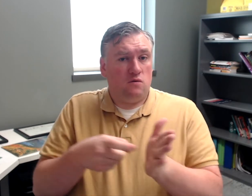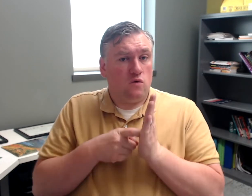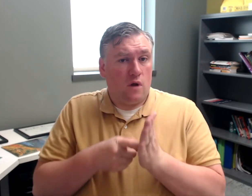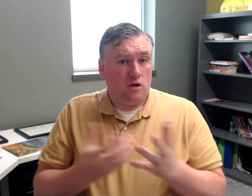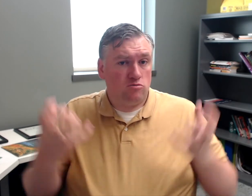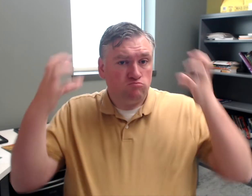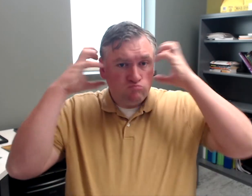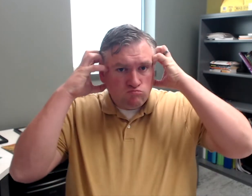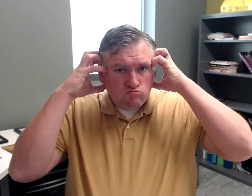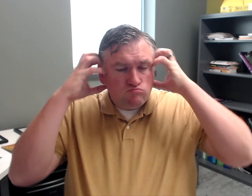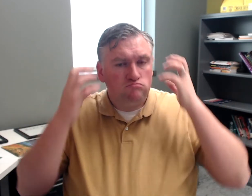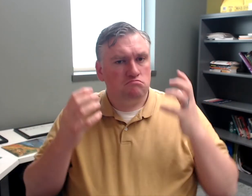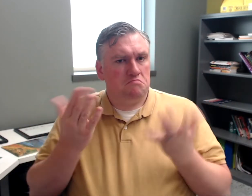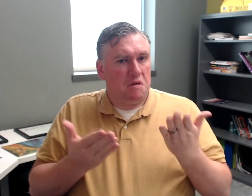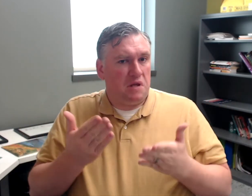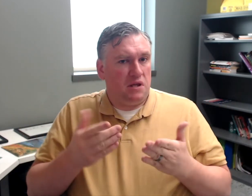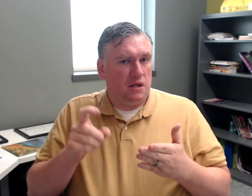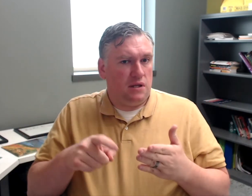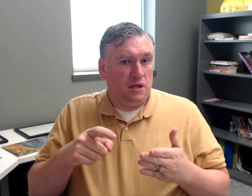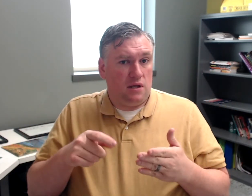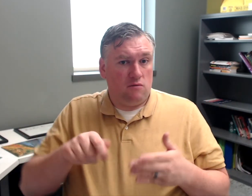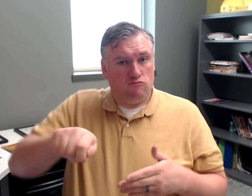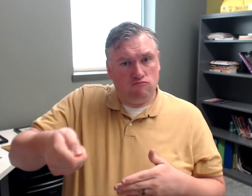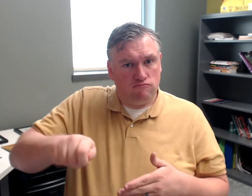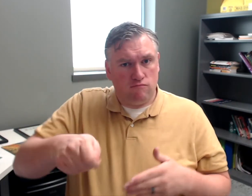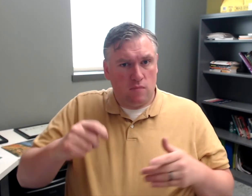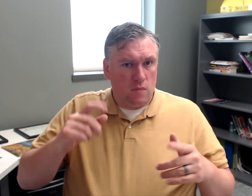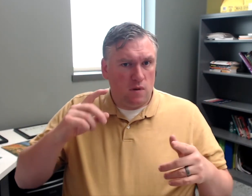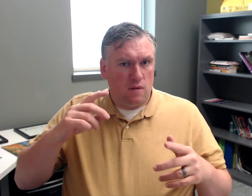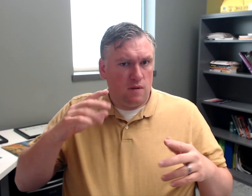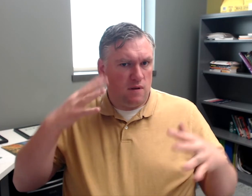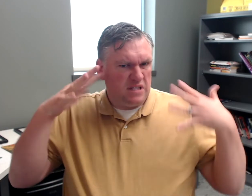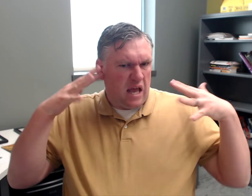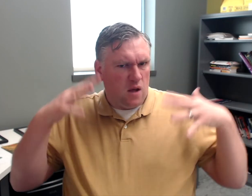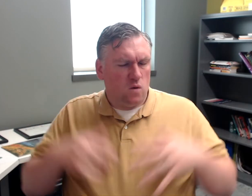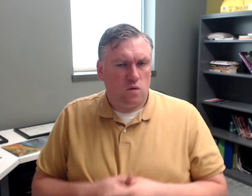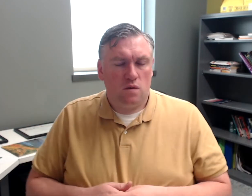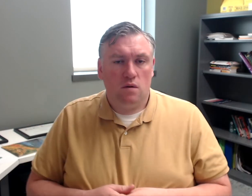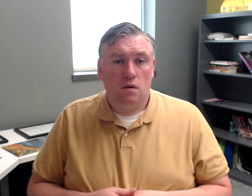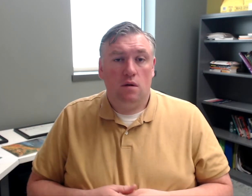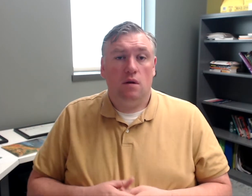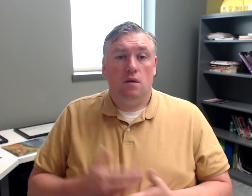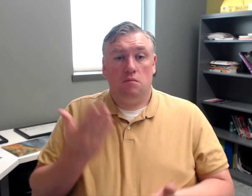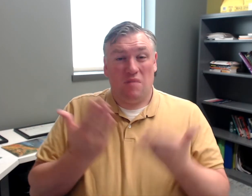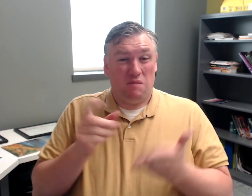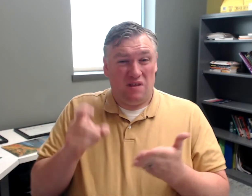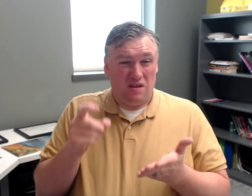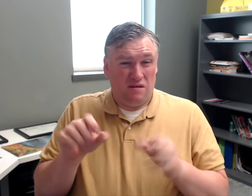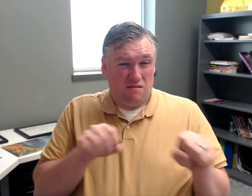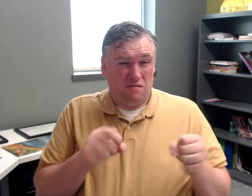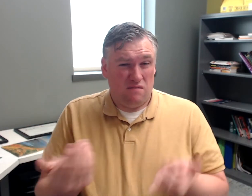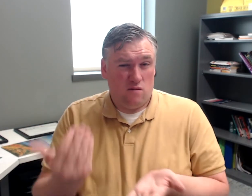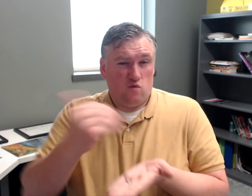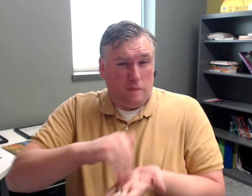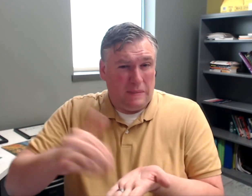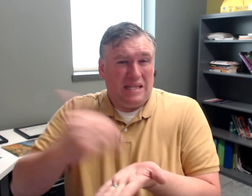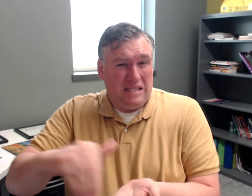Hard of hearing students might need headphones, the ability to adjust the sound. Maybe they need the ability